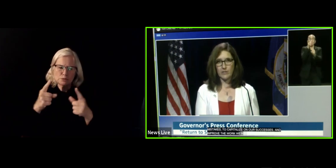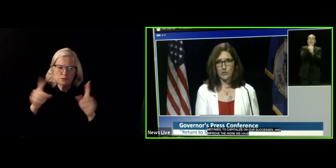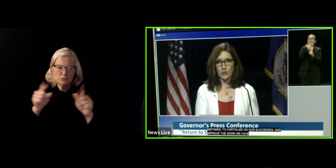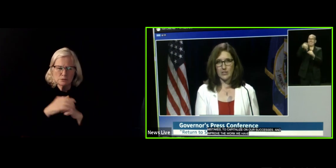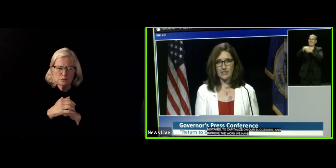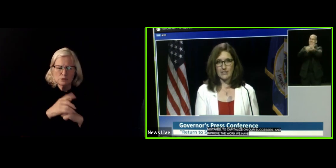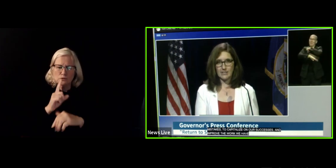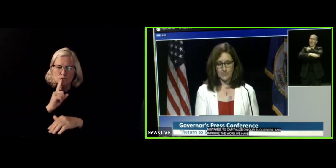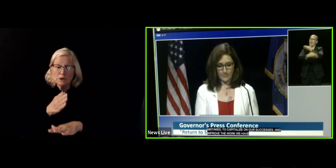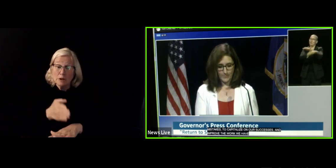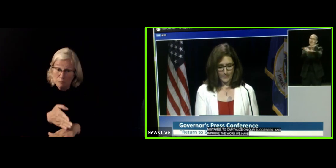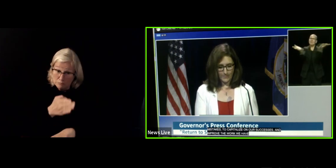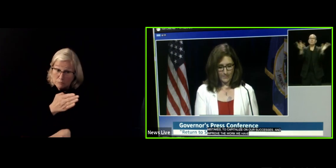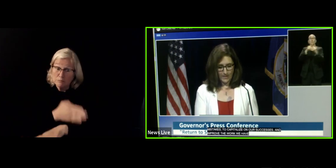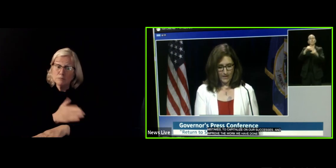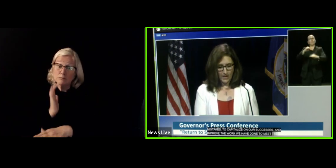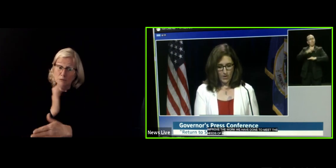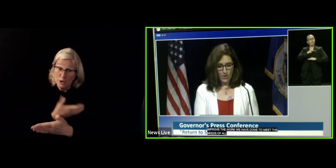of our students.